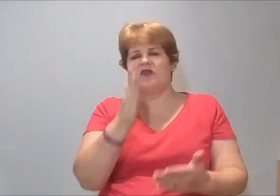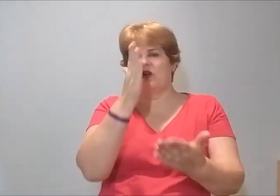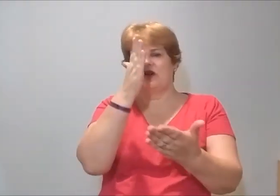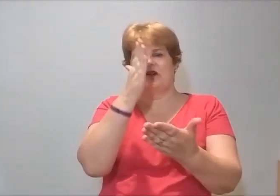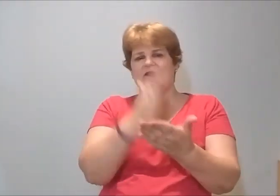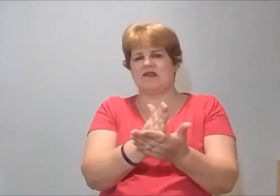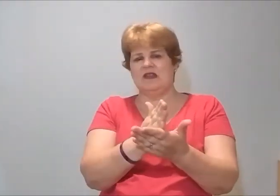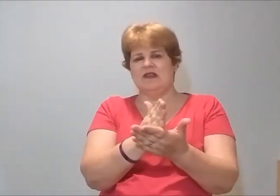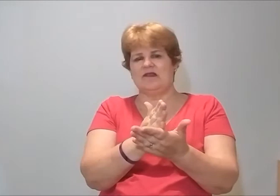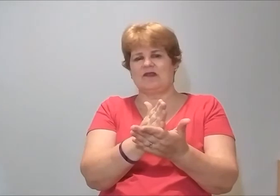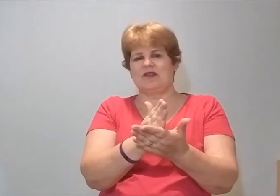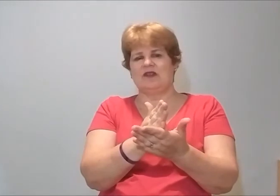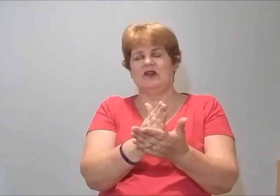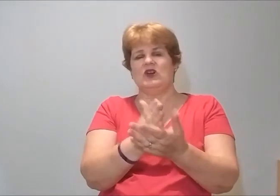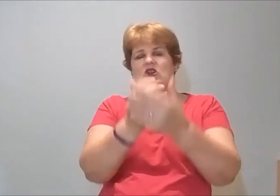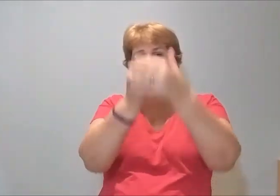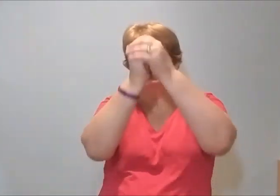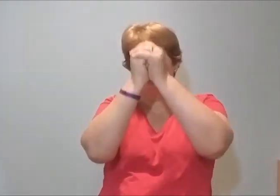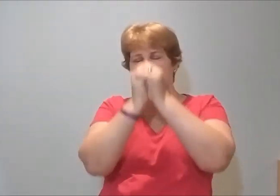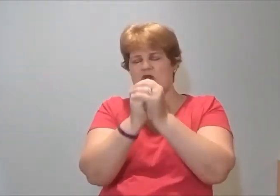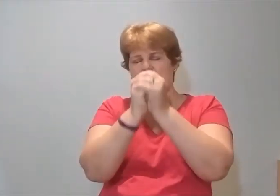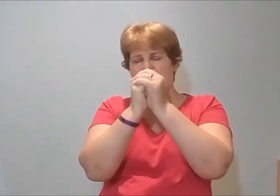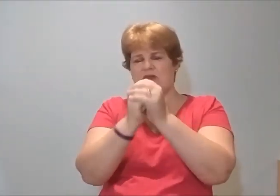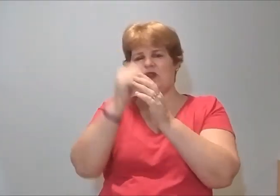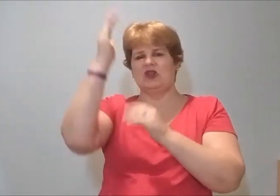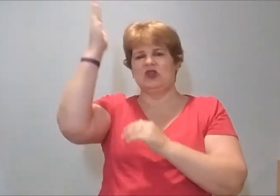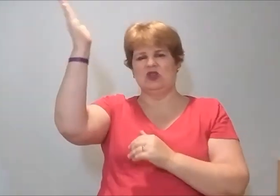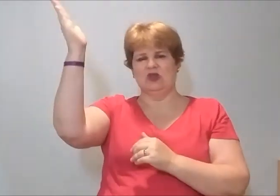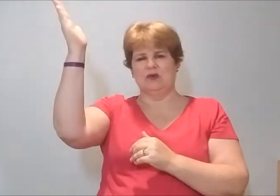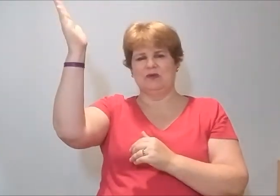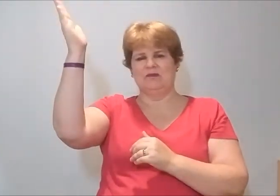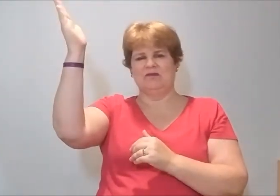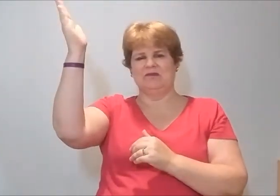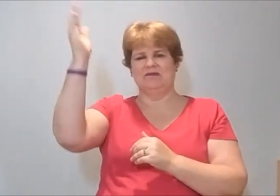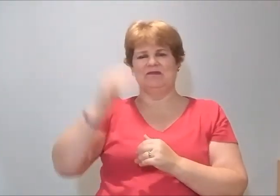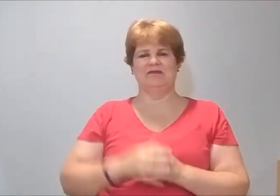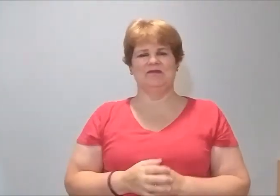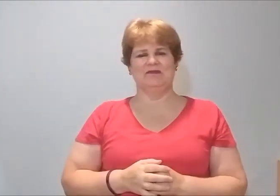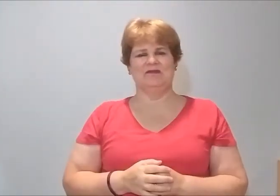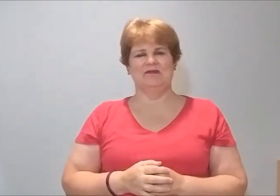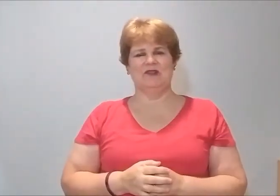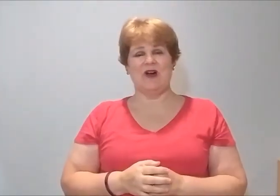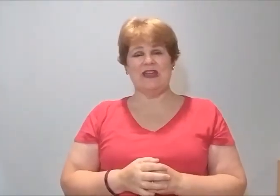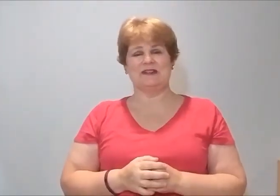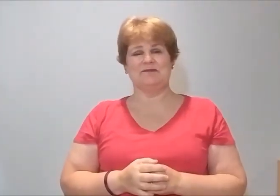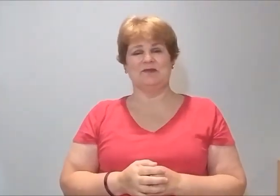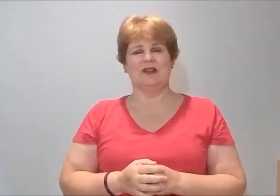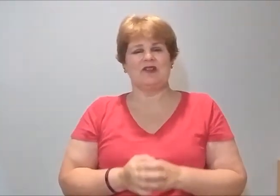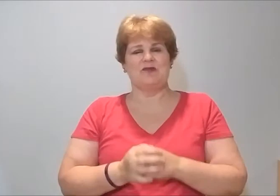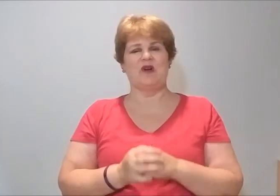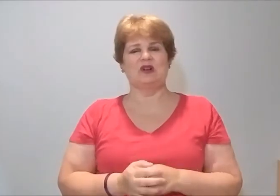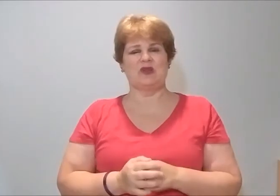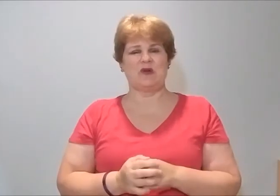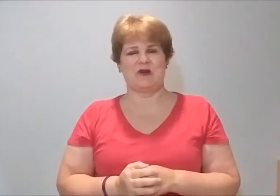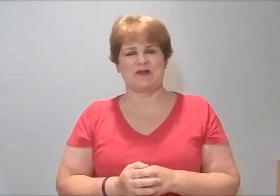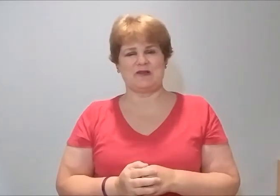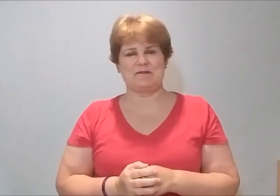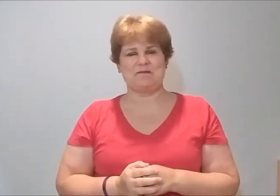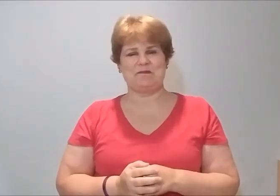never cease to worship you. Great. Let's move on to the chorus.